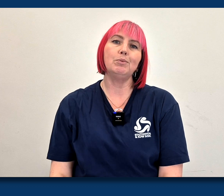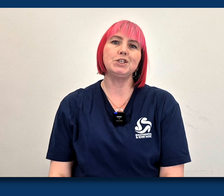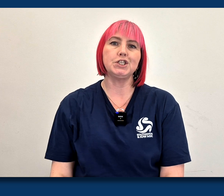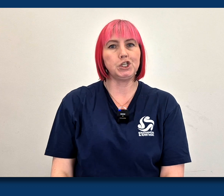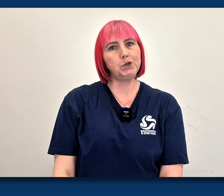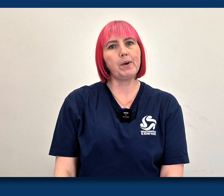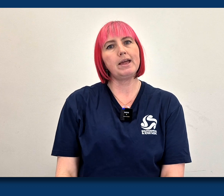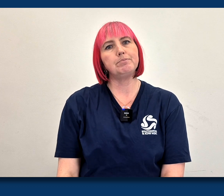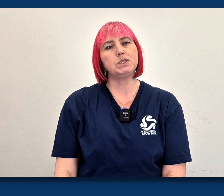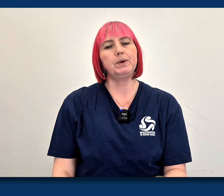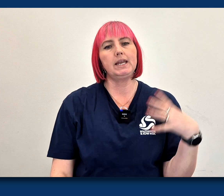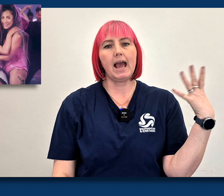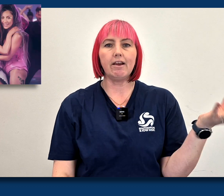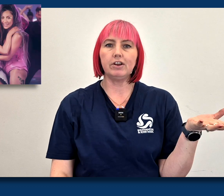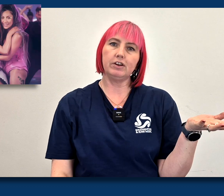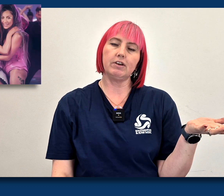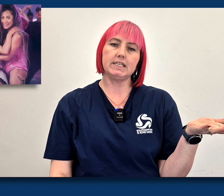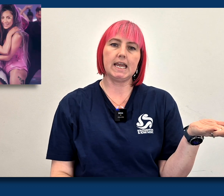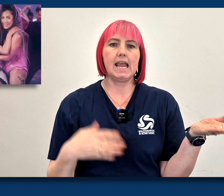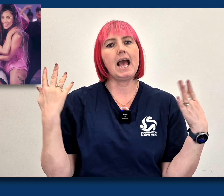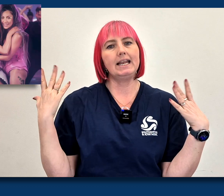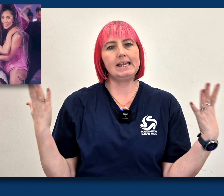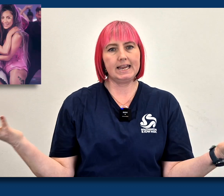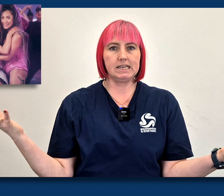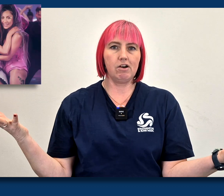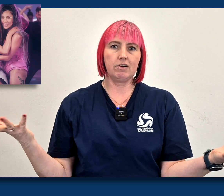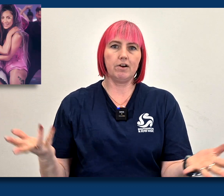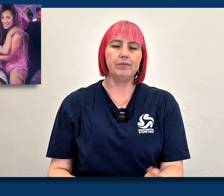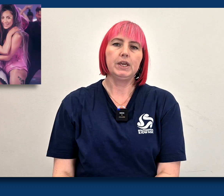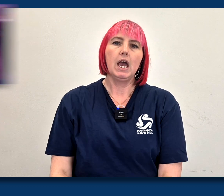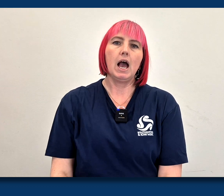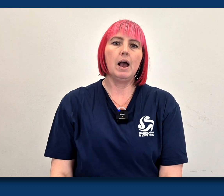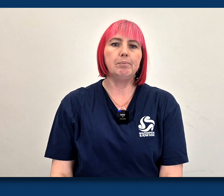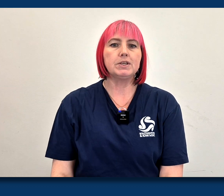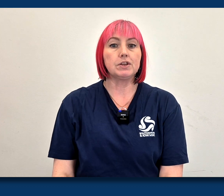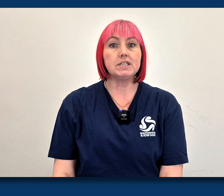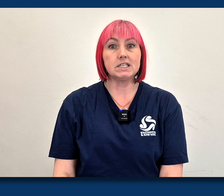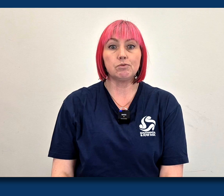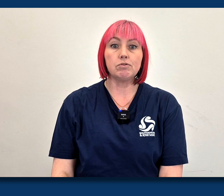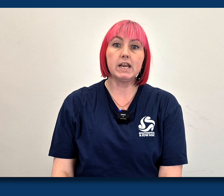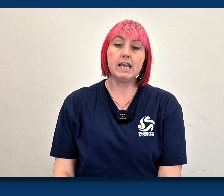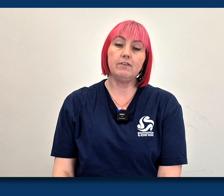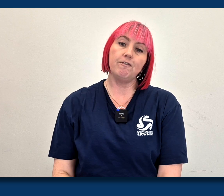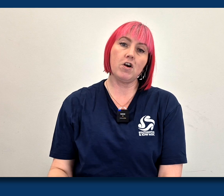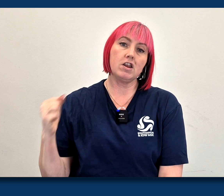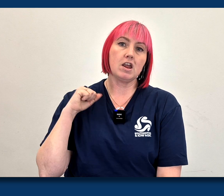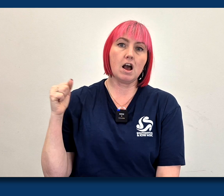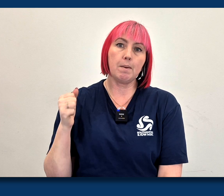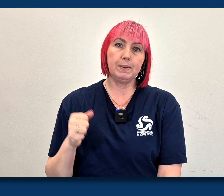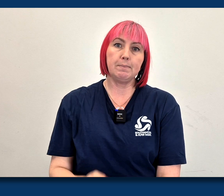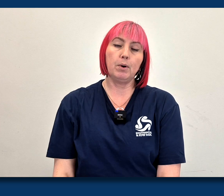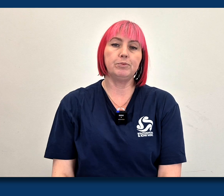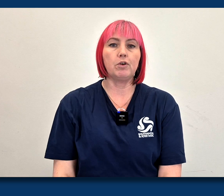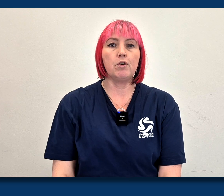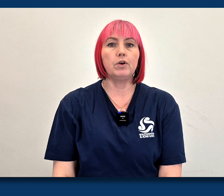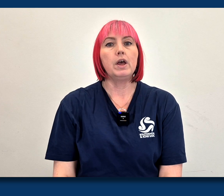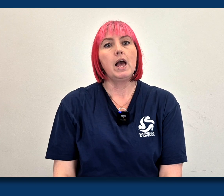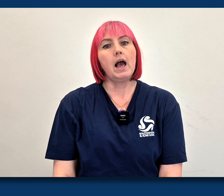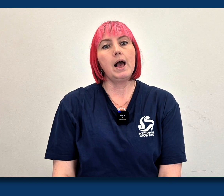is a duet between Ariana Grande and Lady Gaga. So this is a really fun, upbeat pop song. I